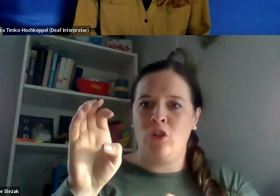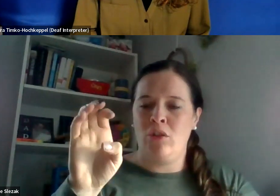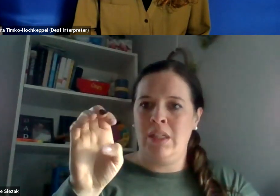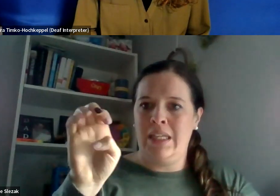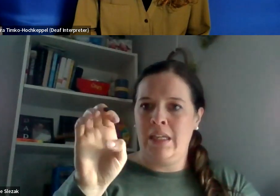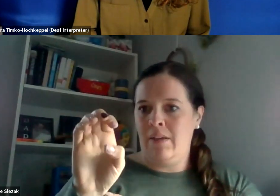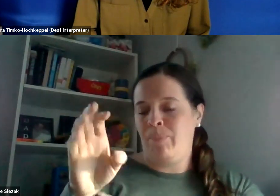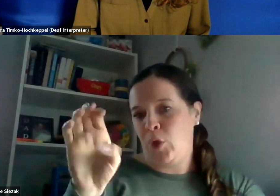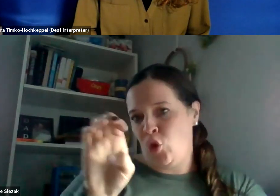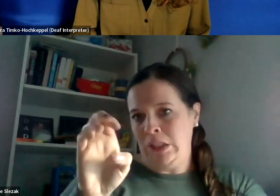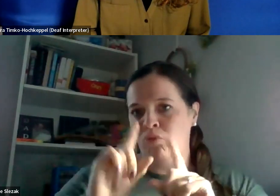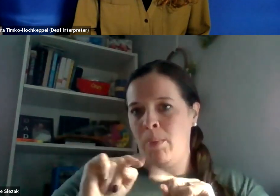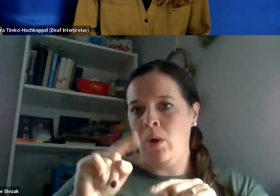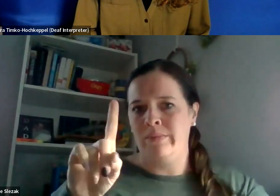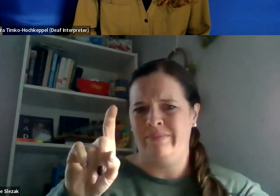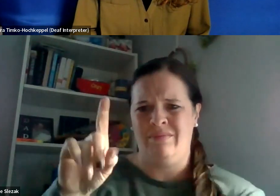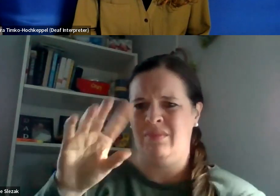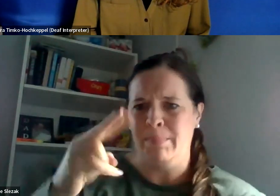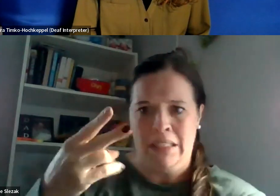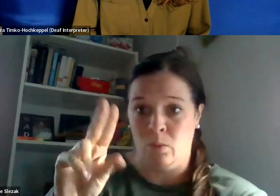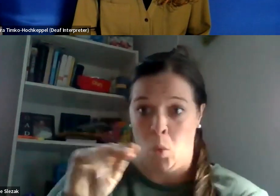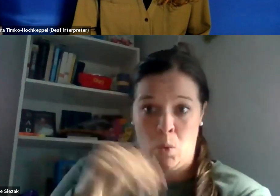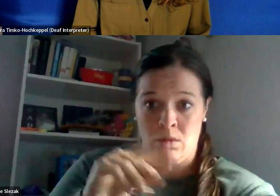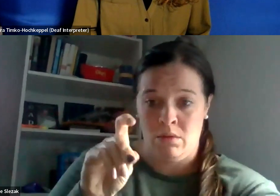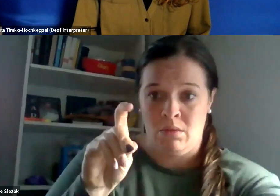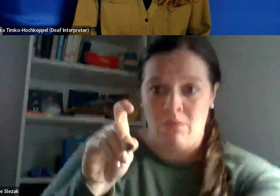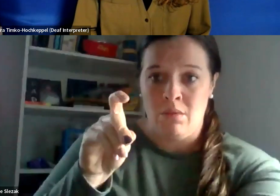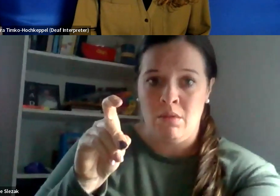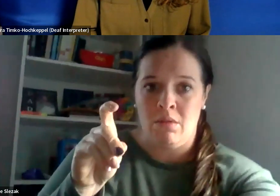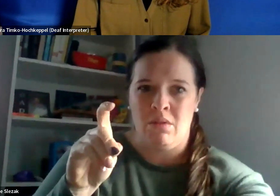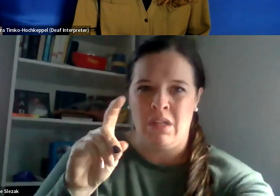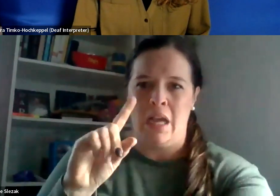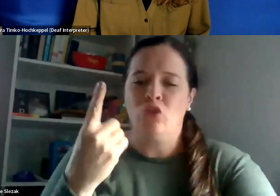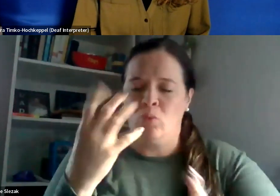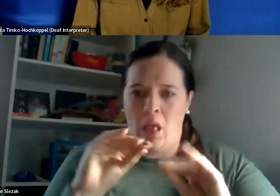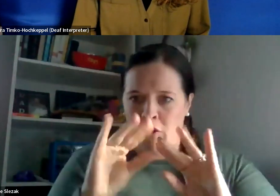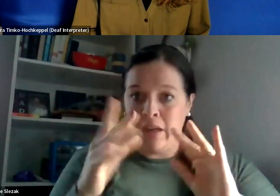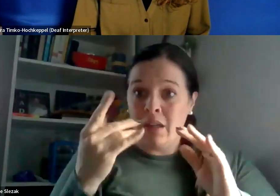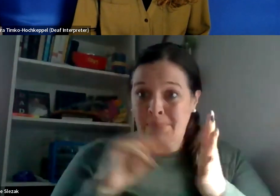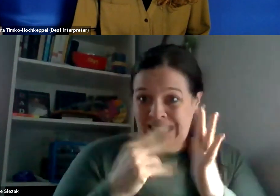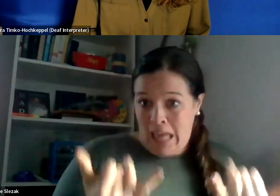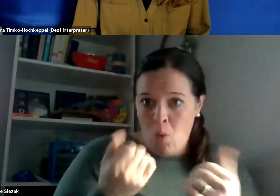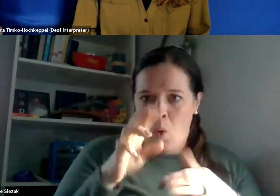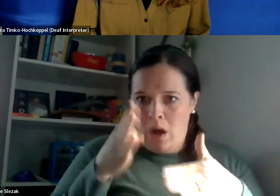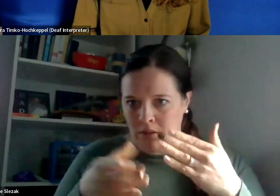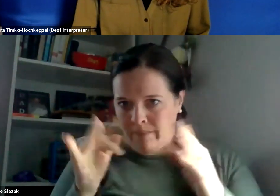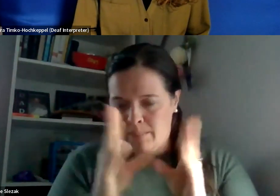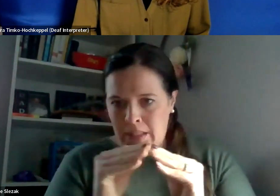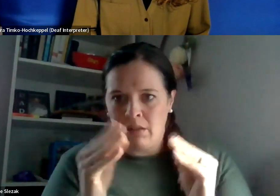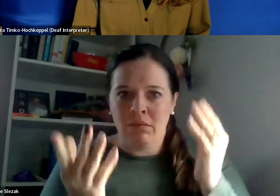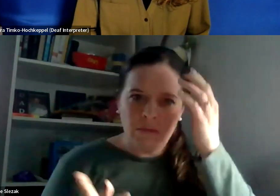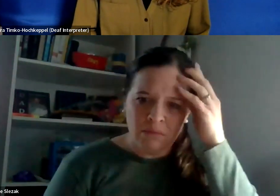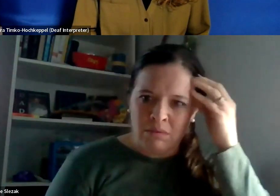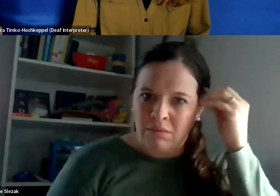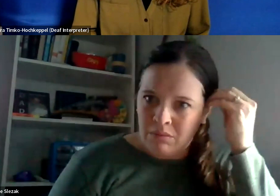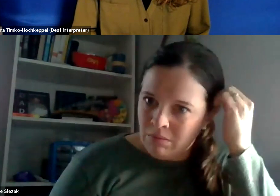we talked about public comments after Ernest's report. So I know we discussed it, and I just